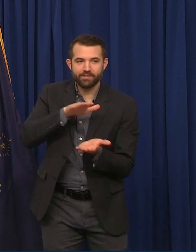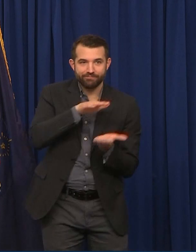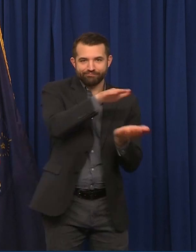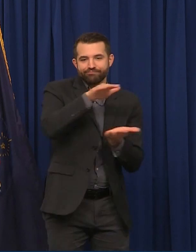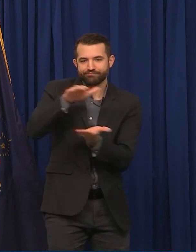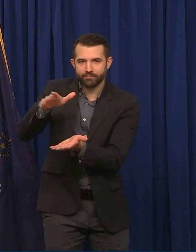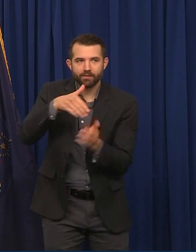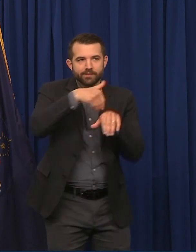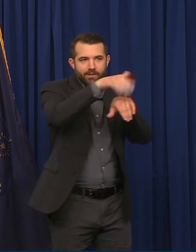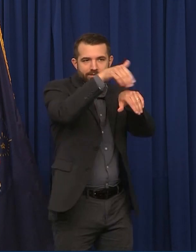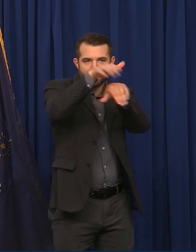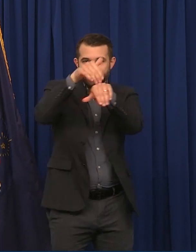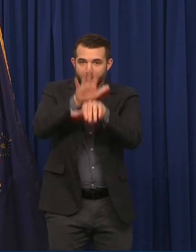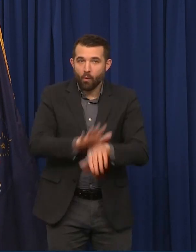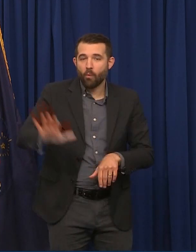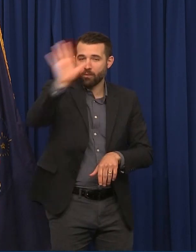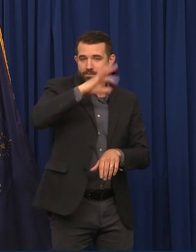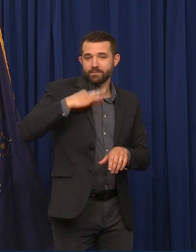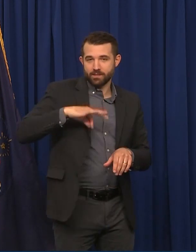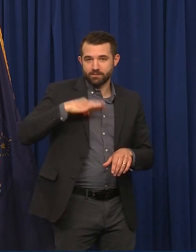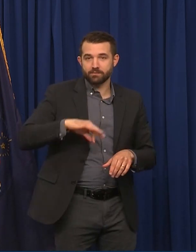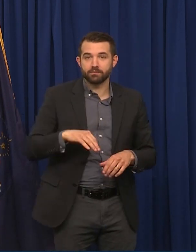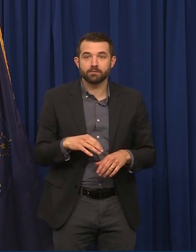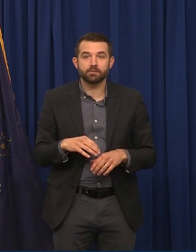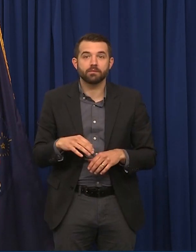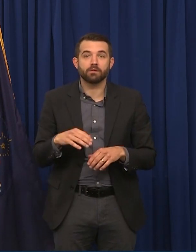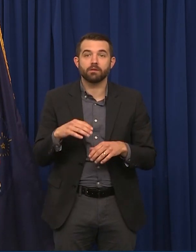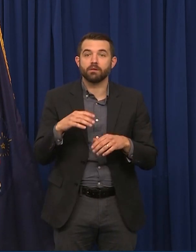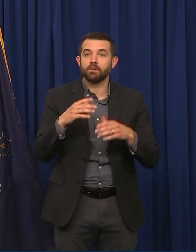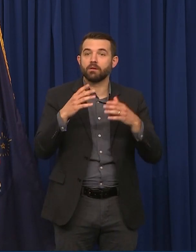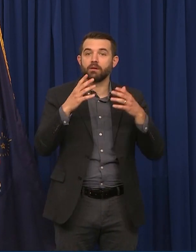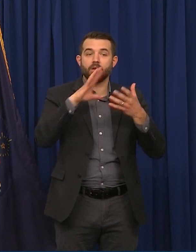To break that down, these shipments